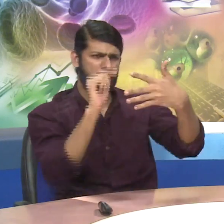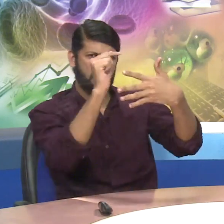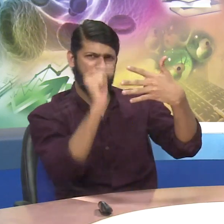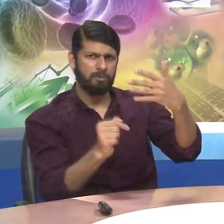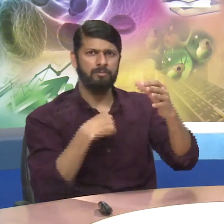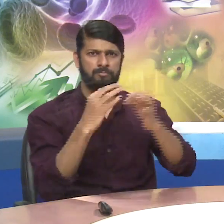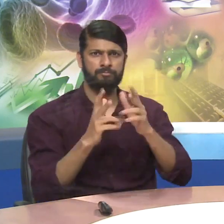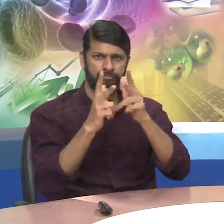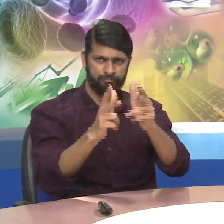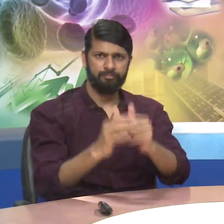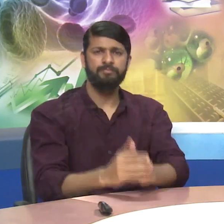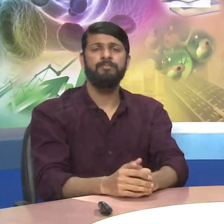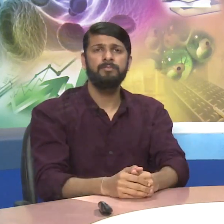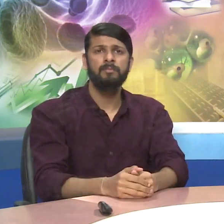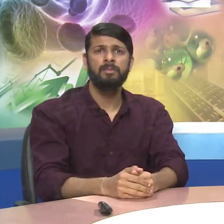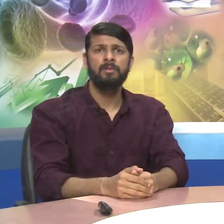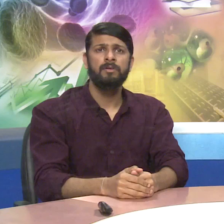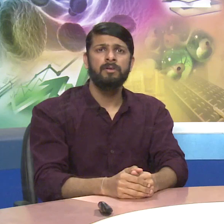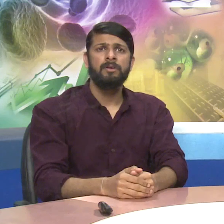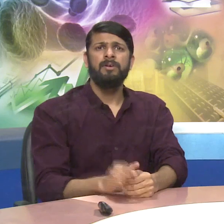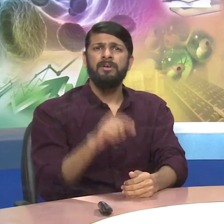Let us now understand the objectives of this lesson.